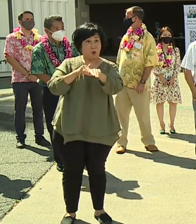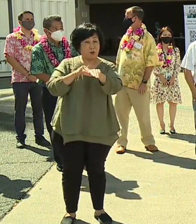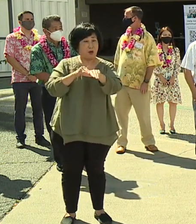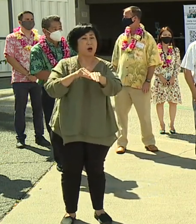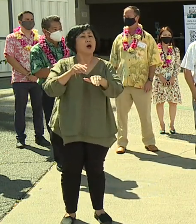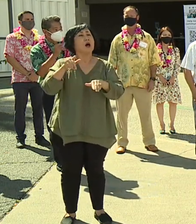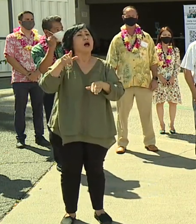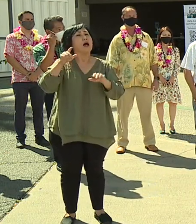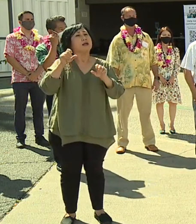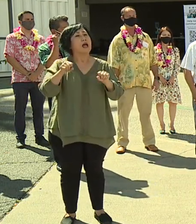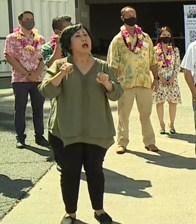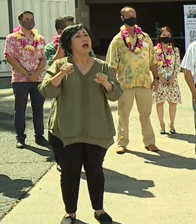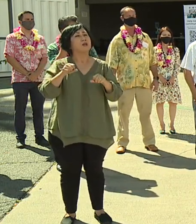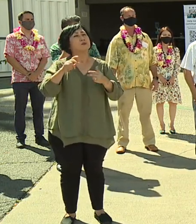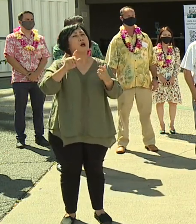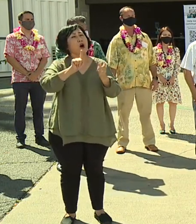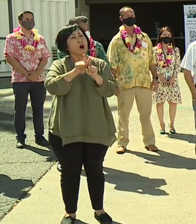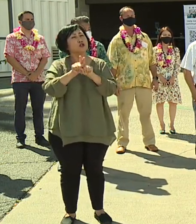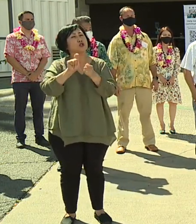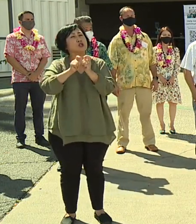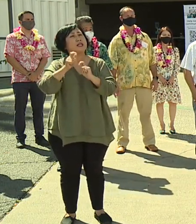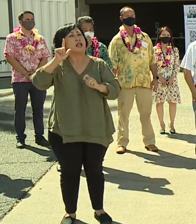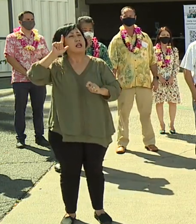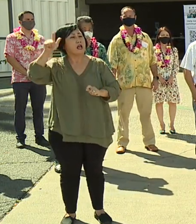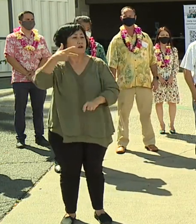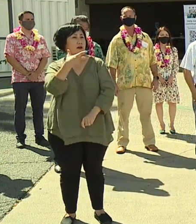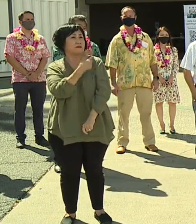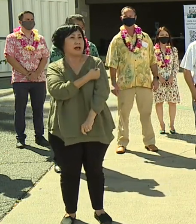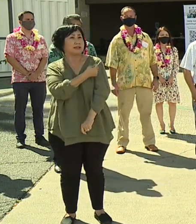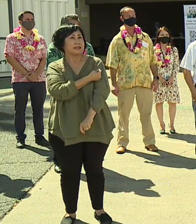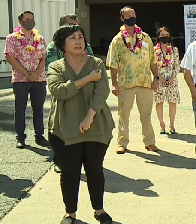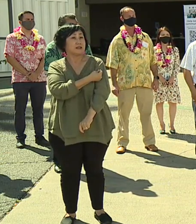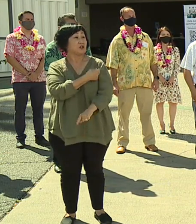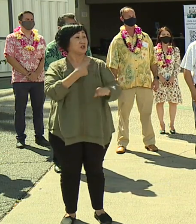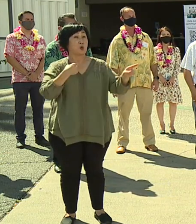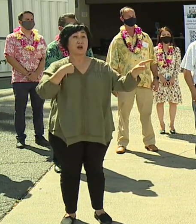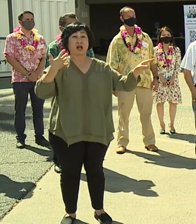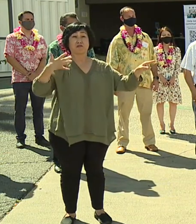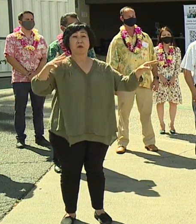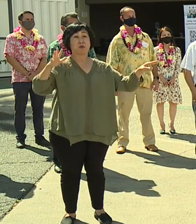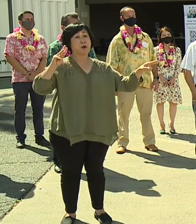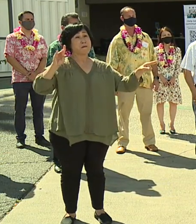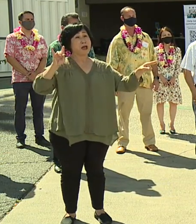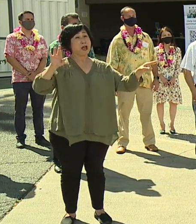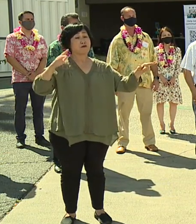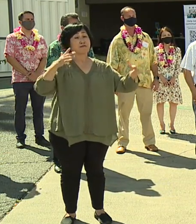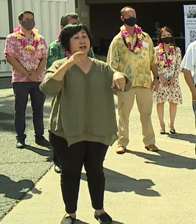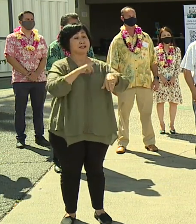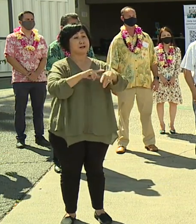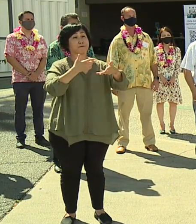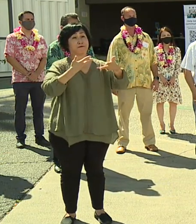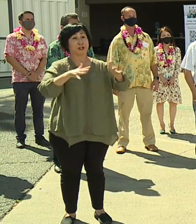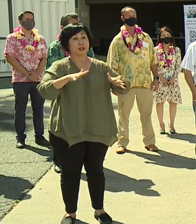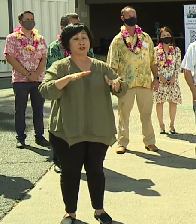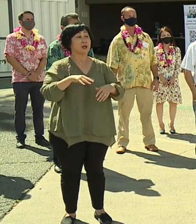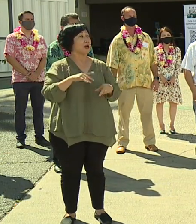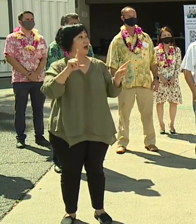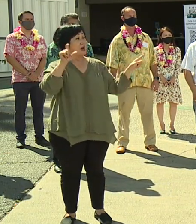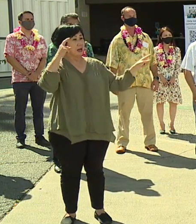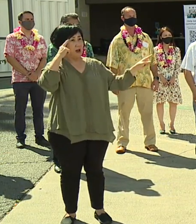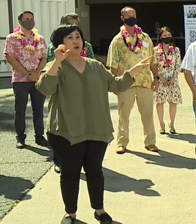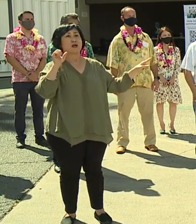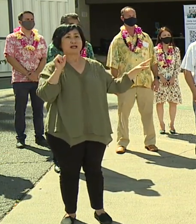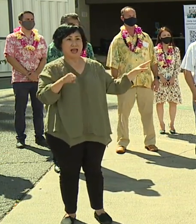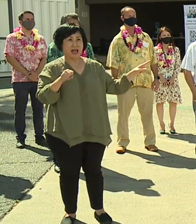a vaccination center. So long after I'm gone as mayor, Governor Ige has the